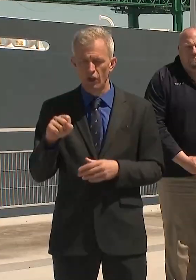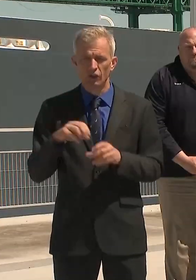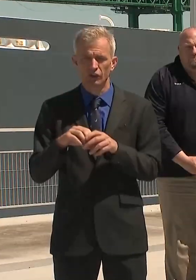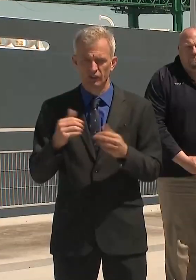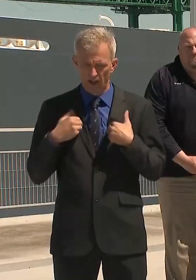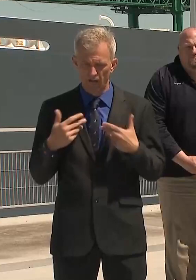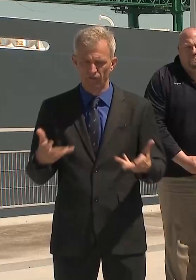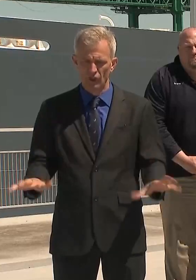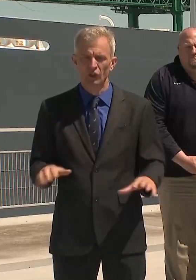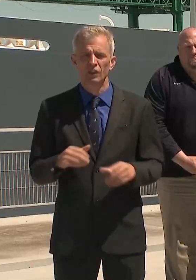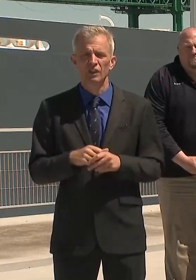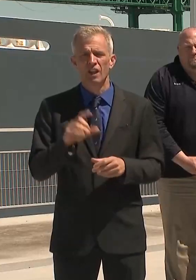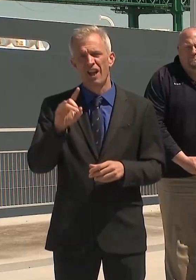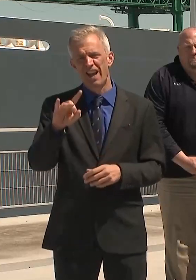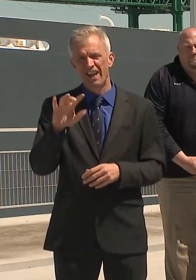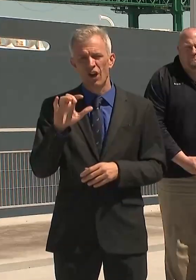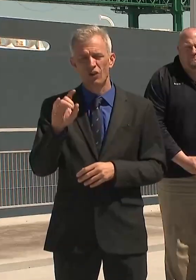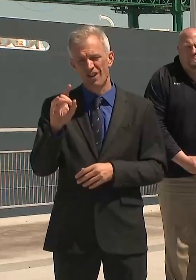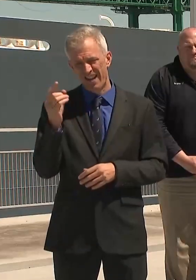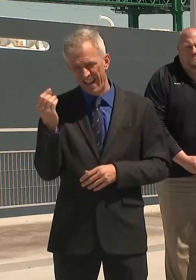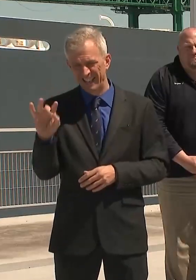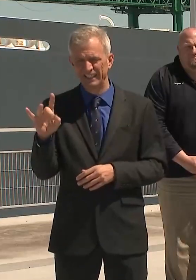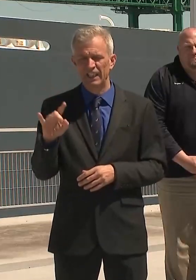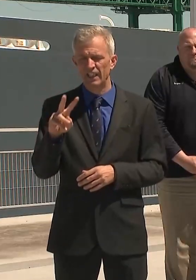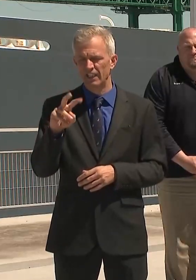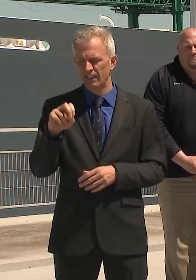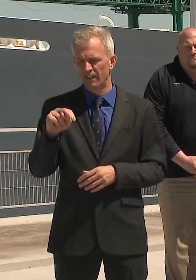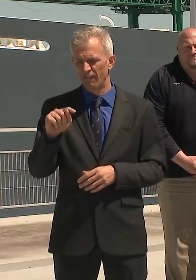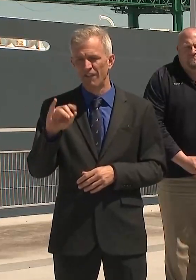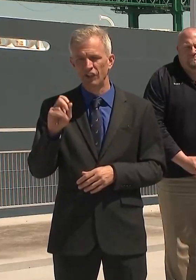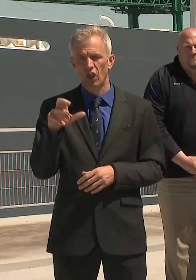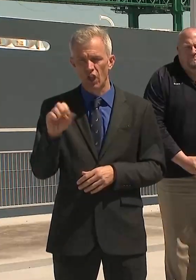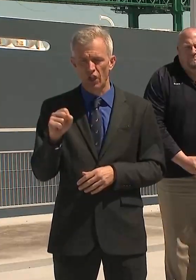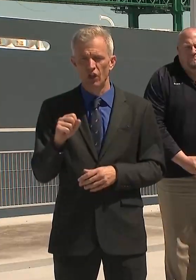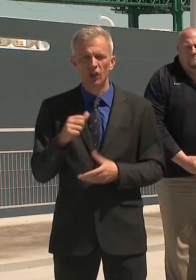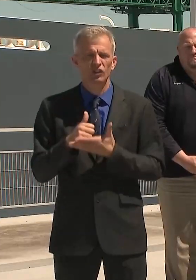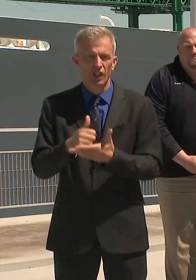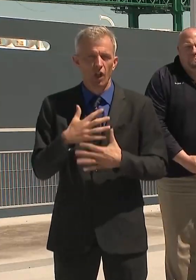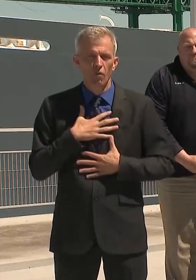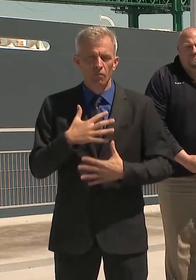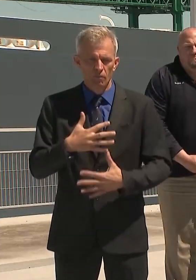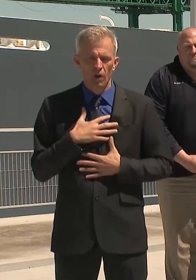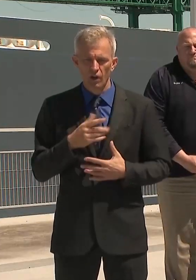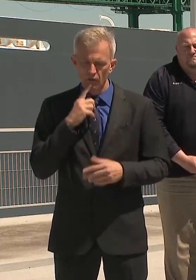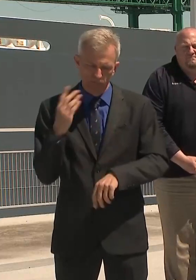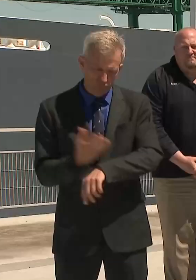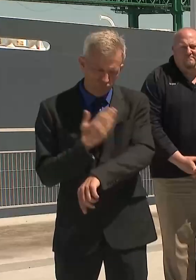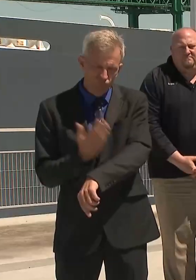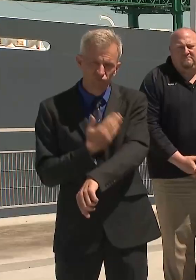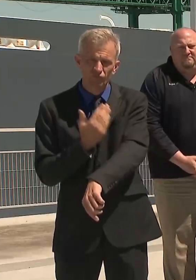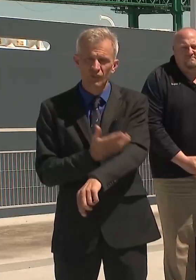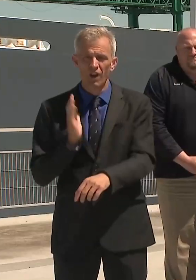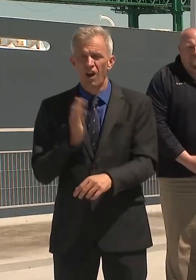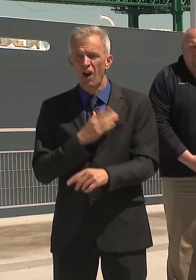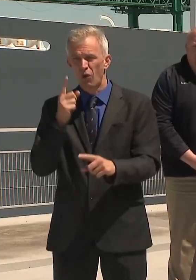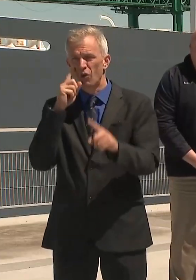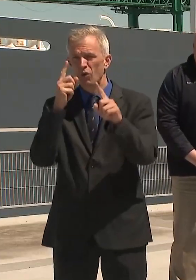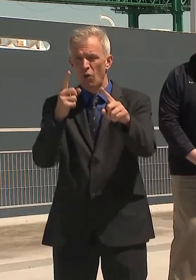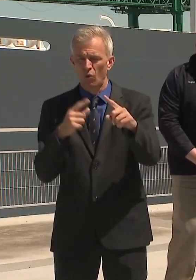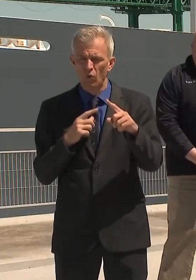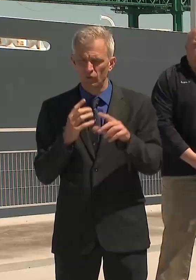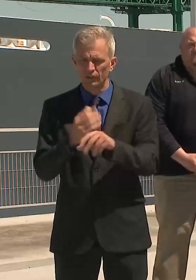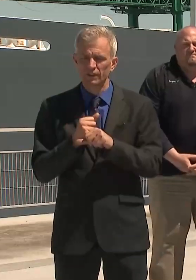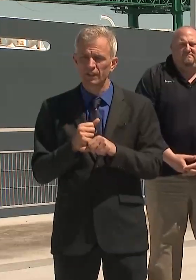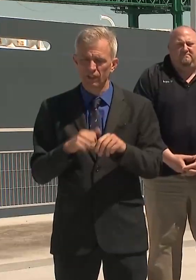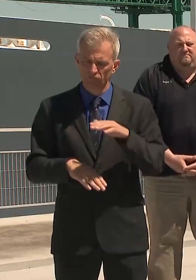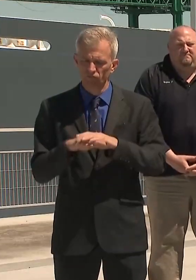of additional ventilators are being refurbished, so that's close to 5,000. Our goal is to get to 10,000. And while we haven't received